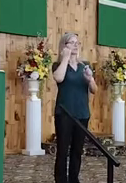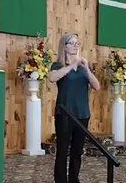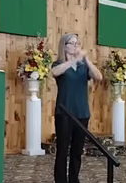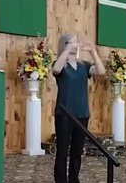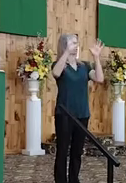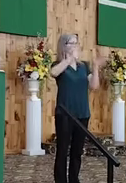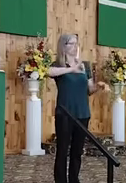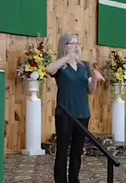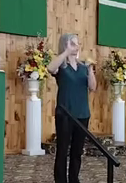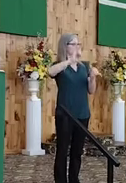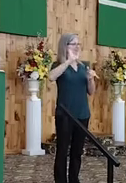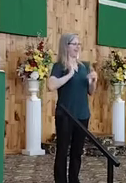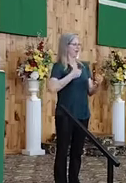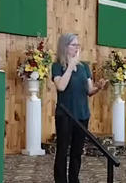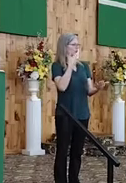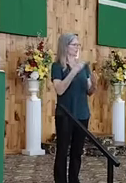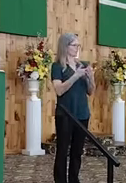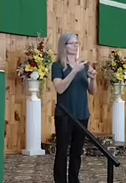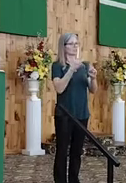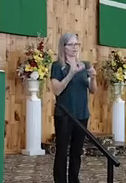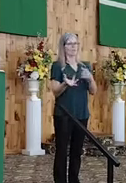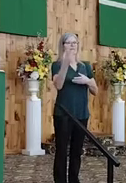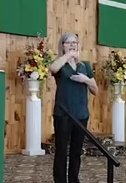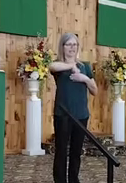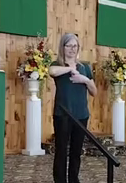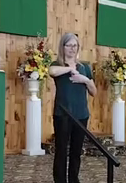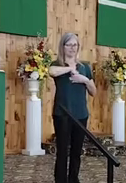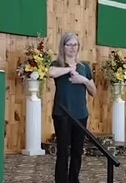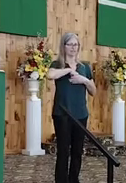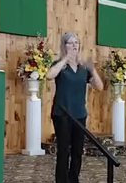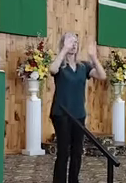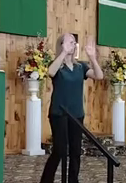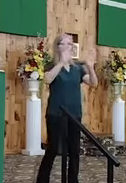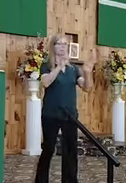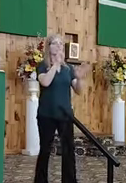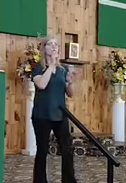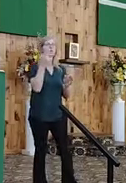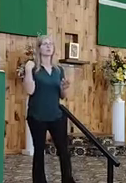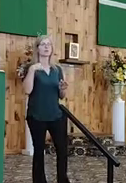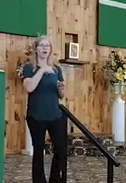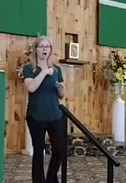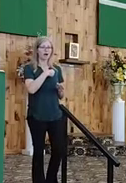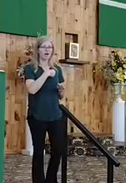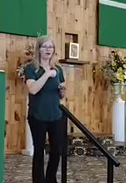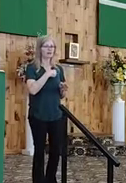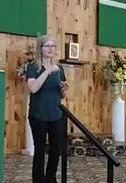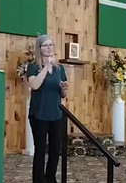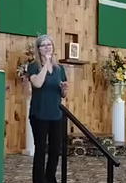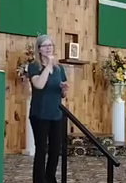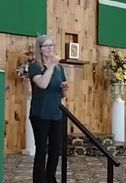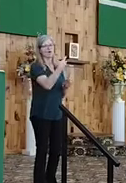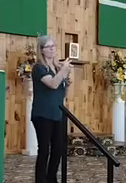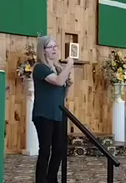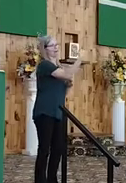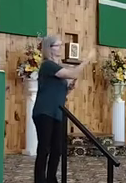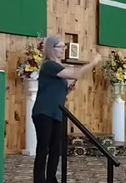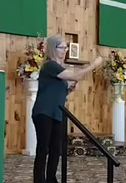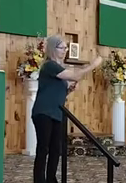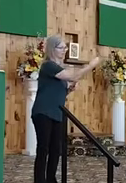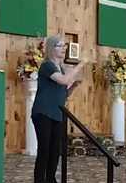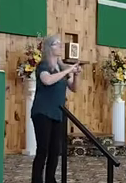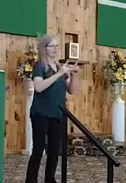goodness comes from within. The greatness of who we are comes not from without, but from within. Amen?